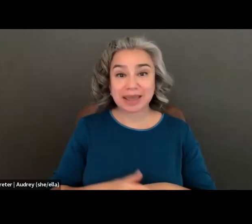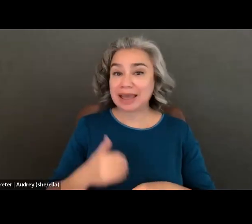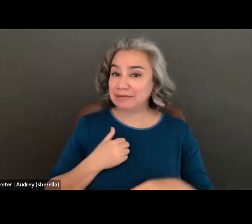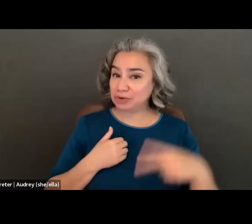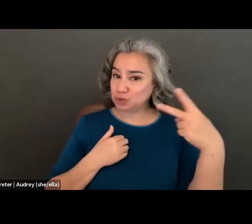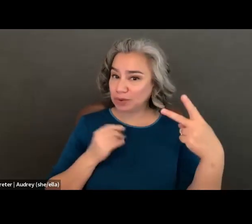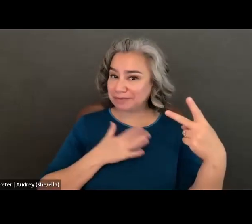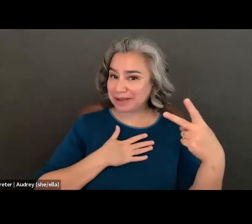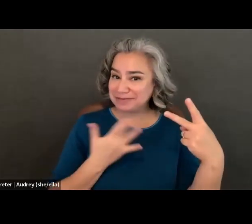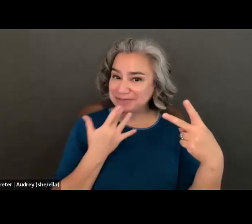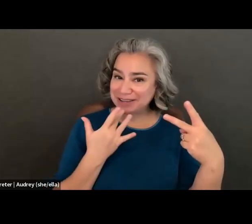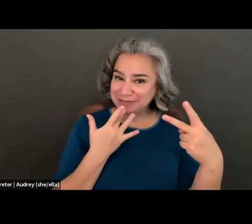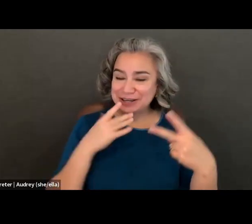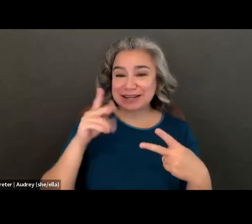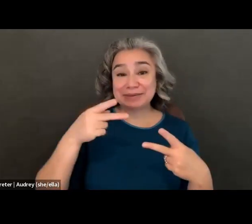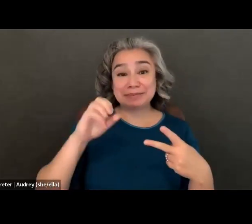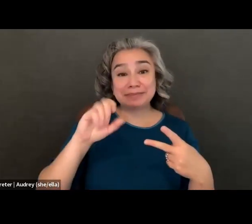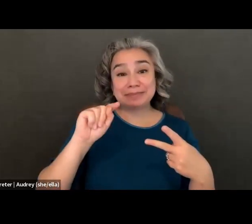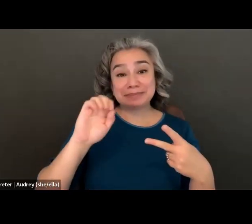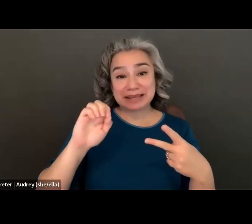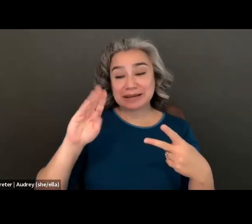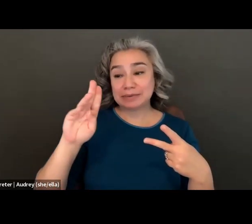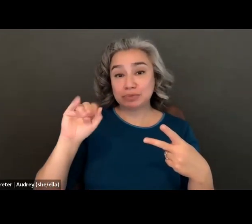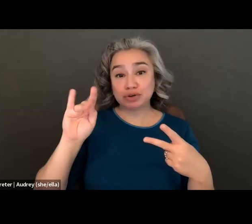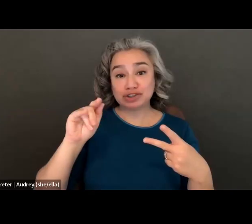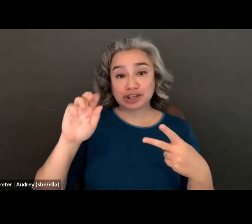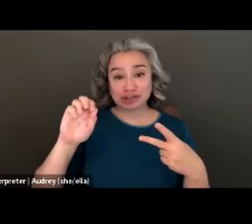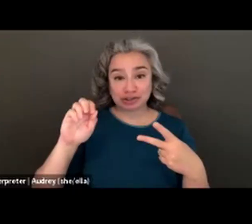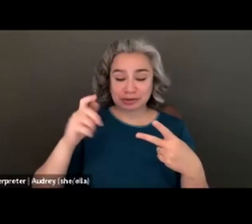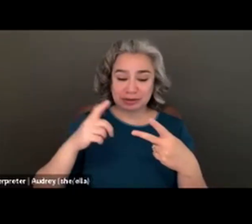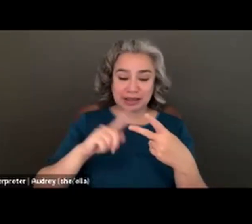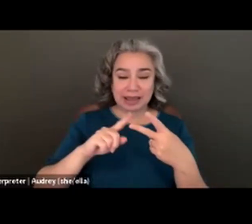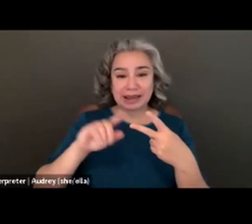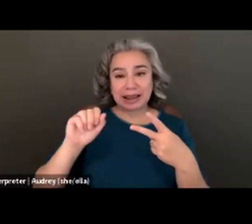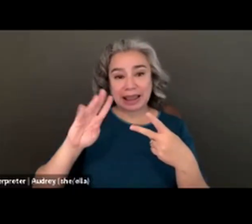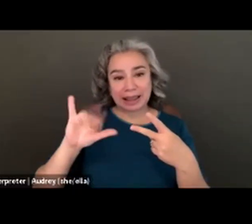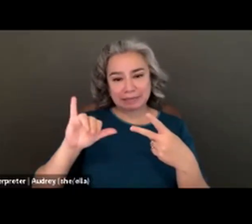two of my favorites, Pete Buttigieg and Amy Klobuchar.